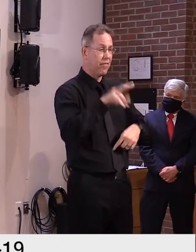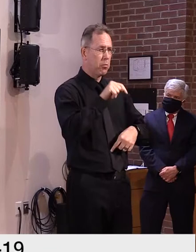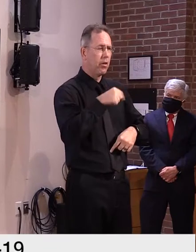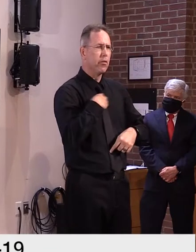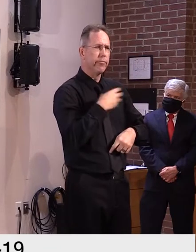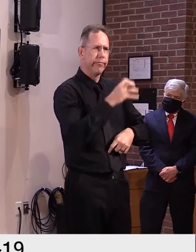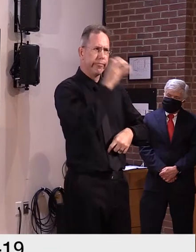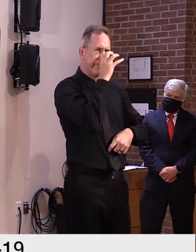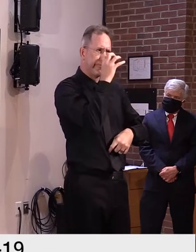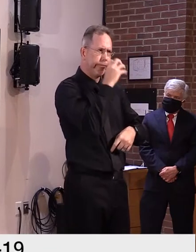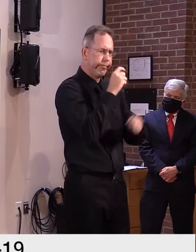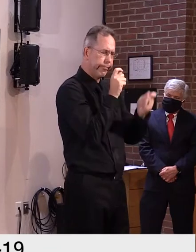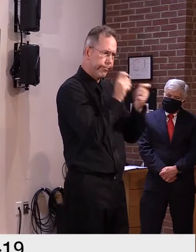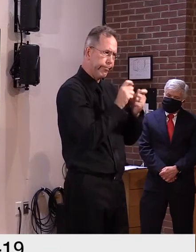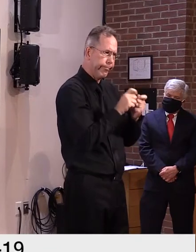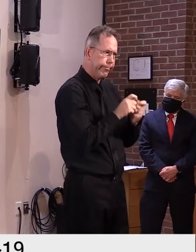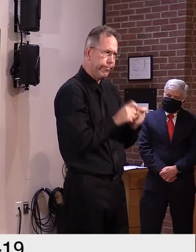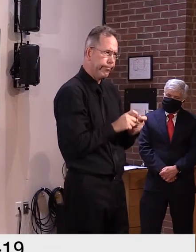accurate assessment.